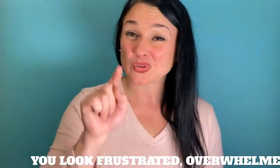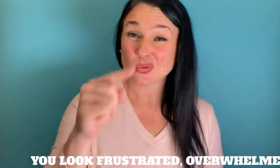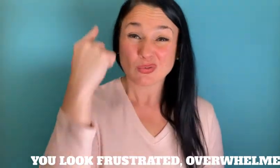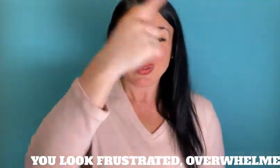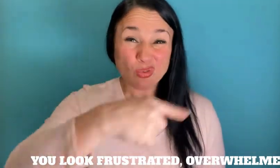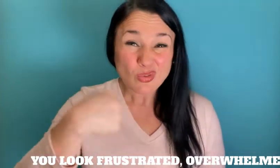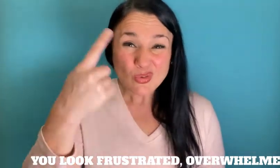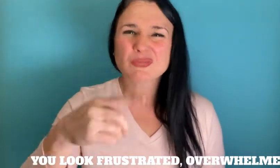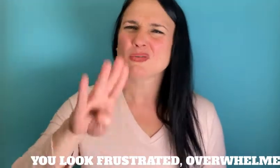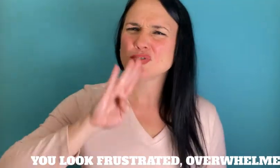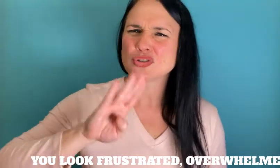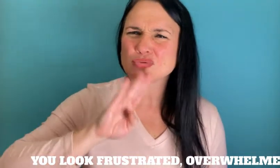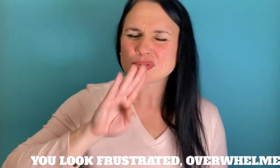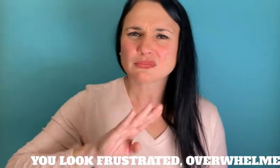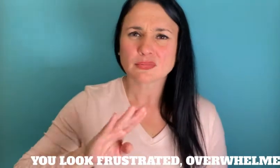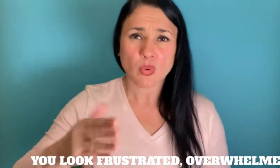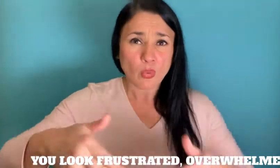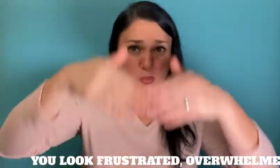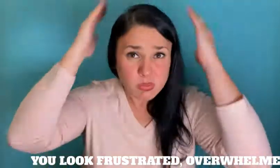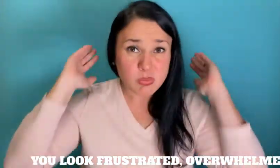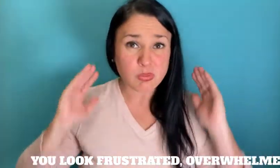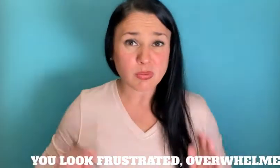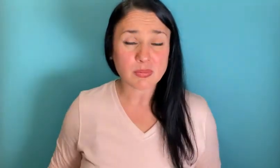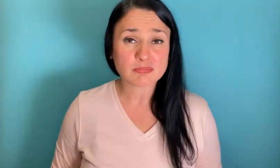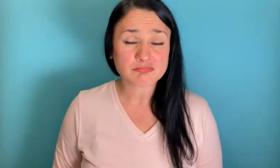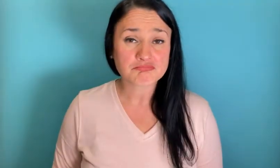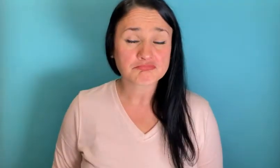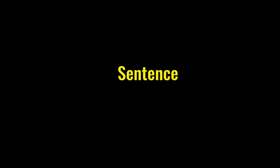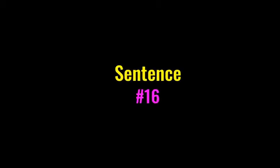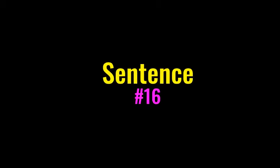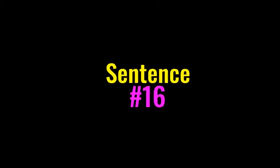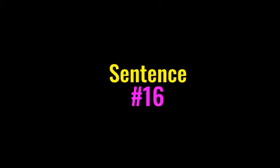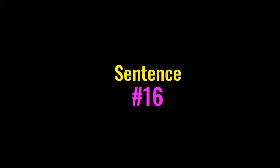So, you look frustrated and overwhelmed.